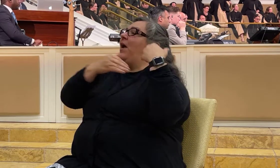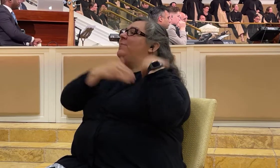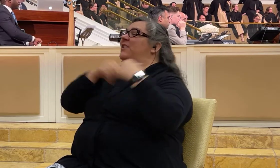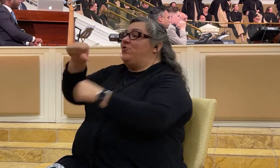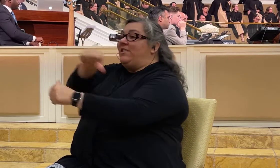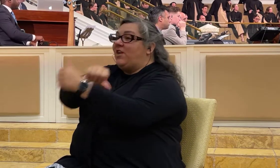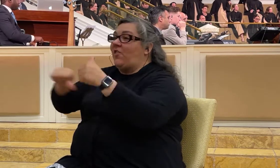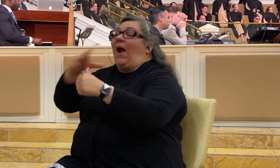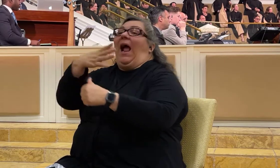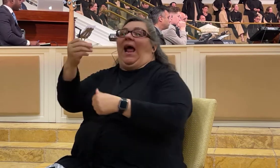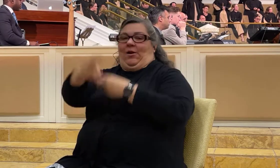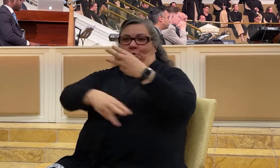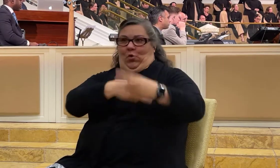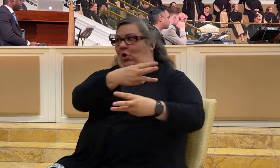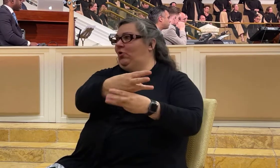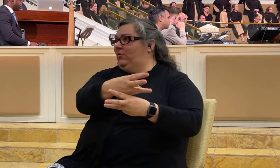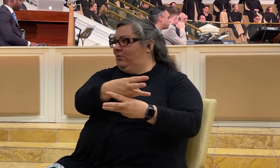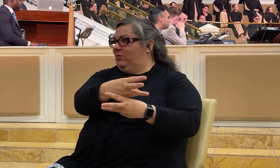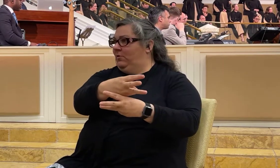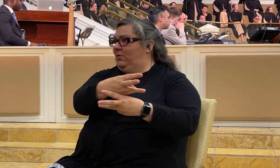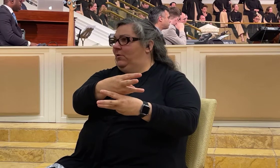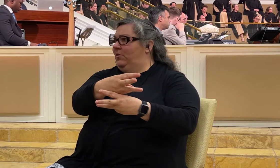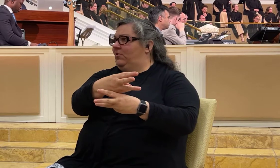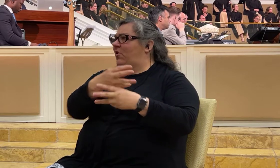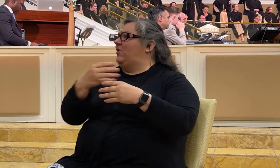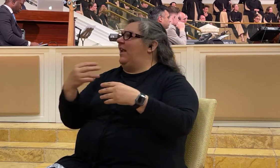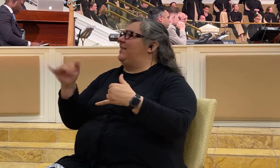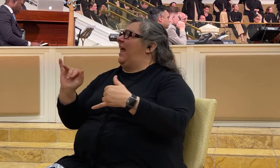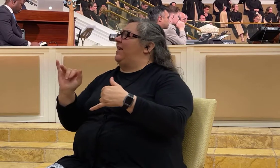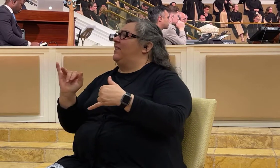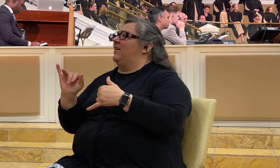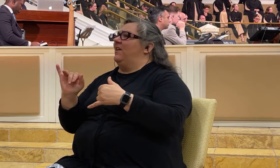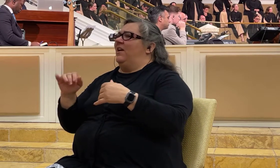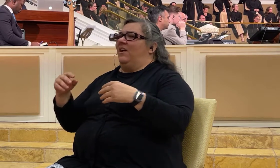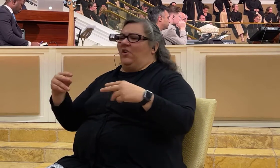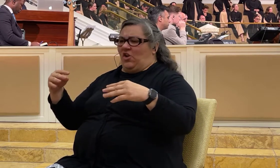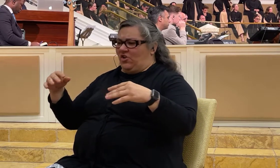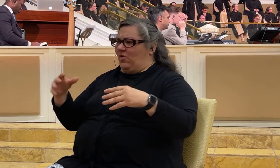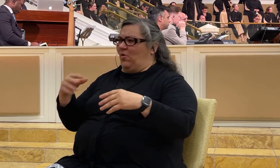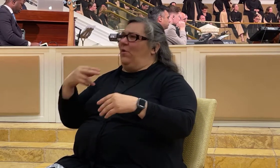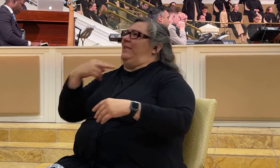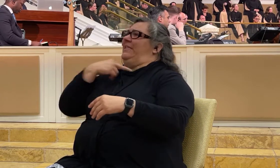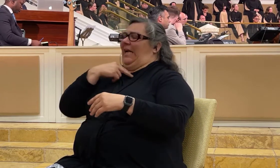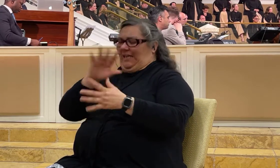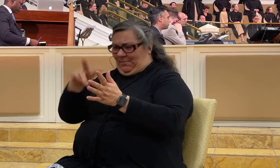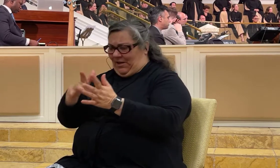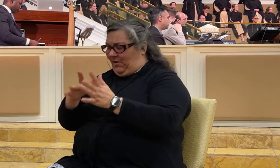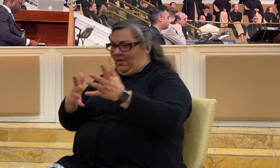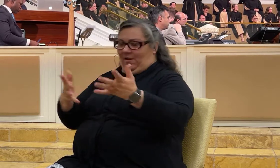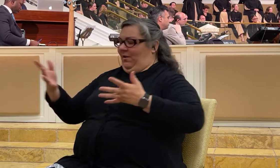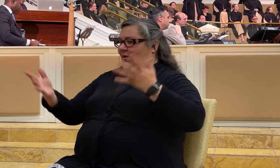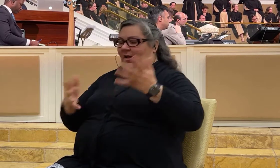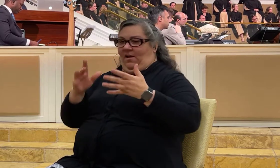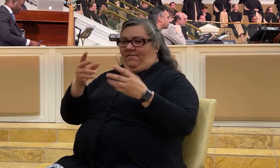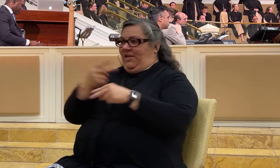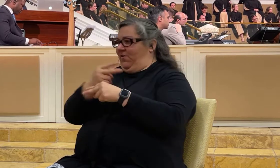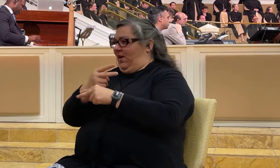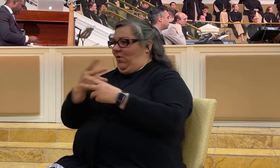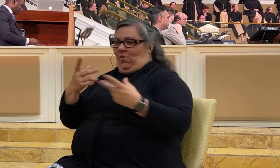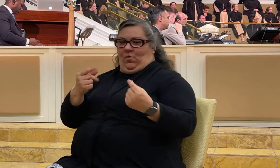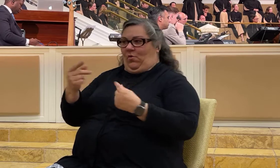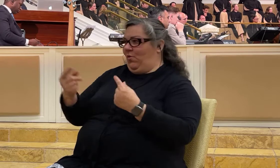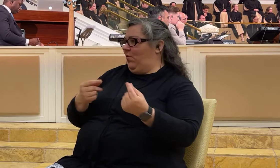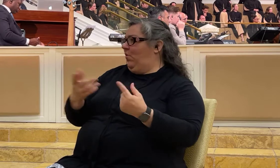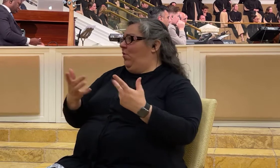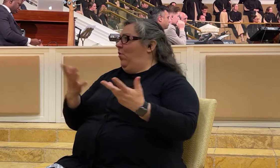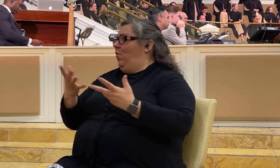world. And so here we are caught in this riptide among all of the others and figuring what we can do